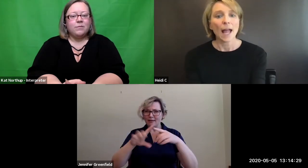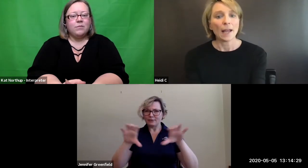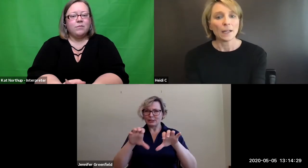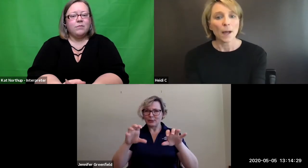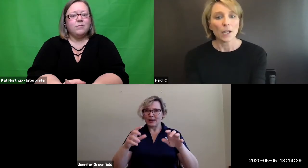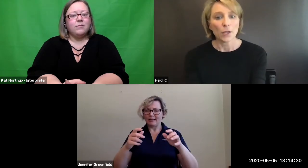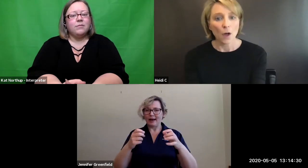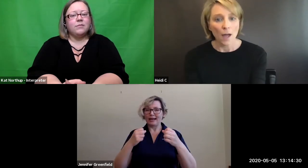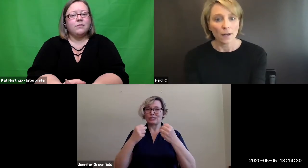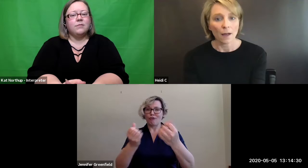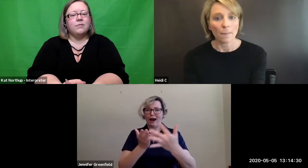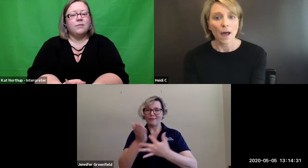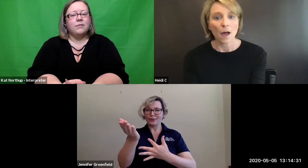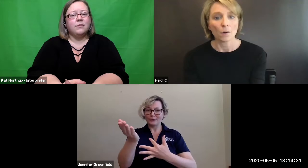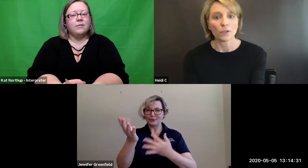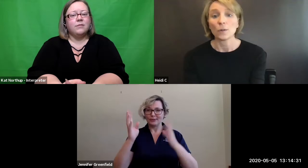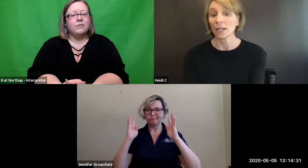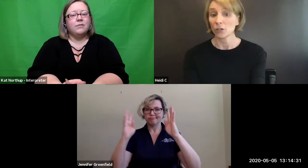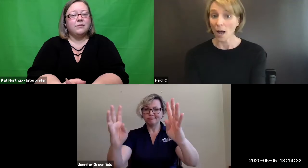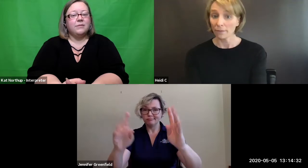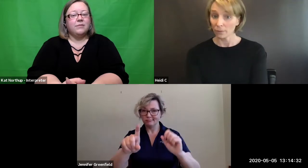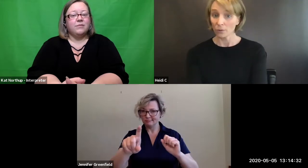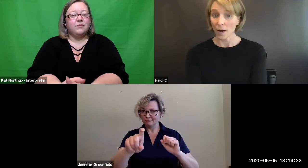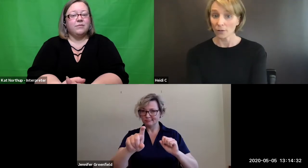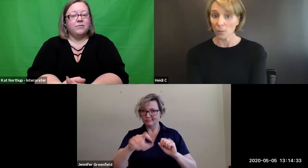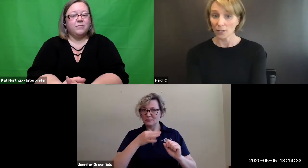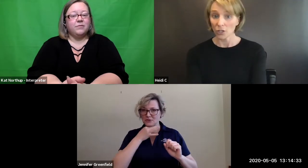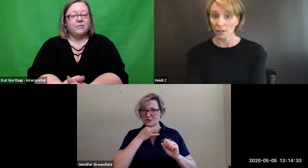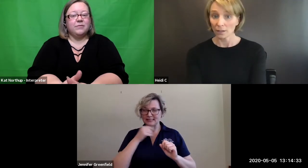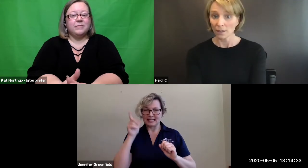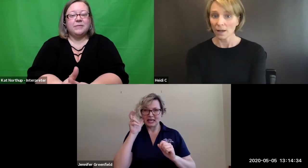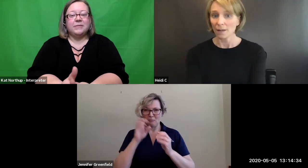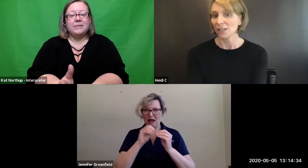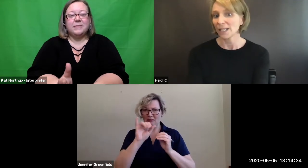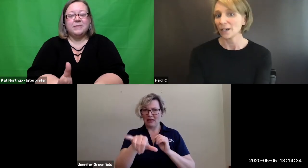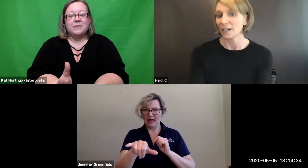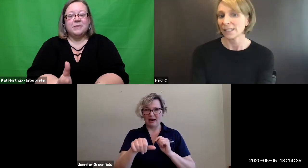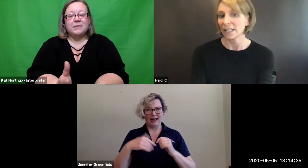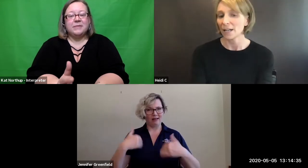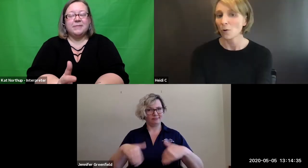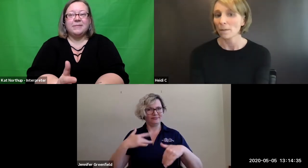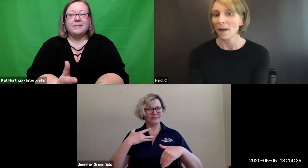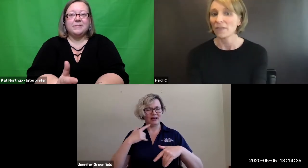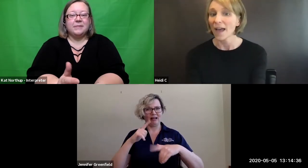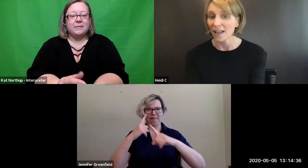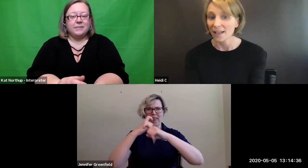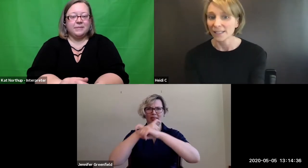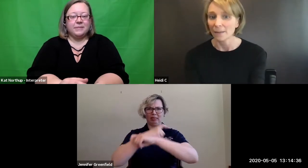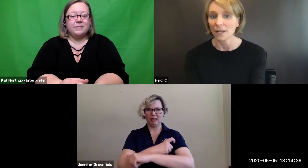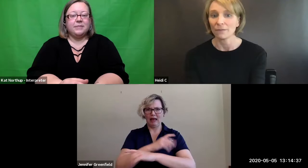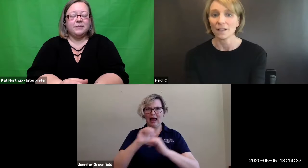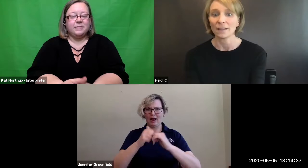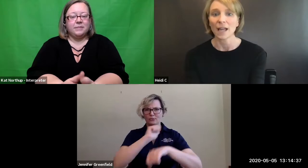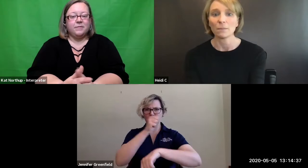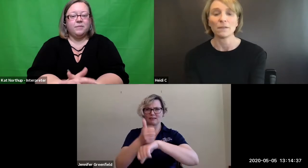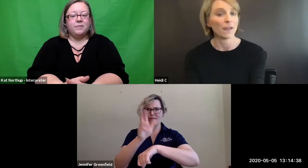Has anybody thought about doing a drive-through graduation? I'm just curious to hear more about that concept.